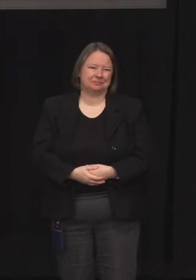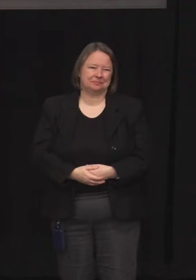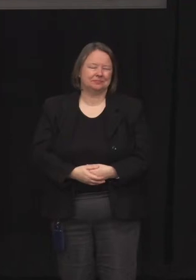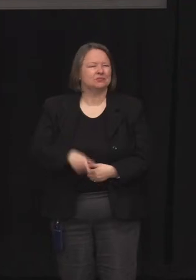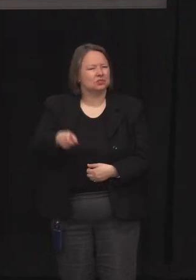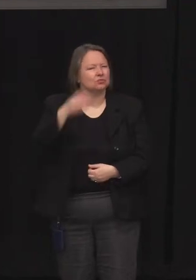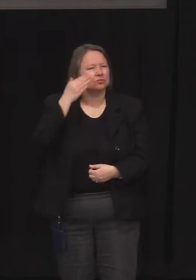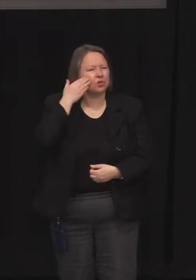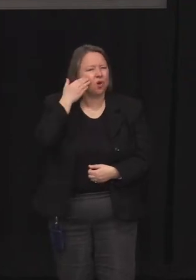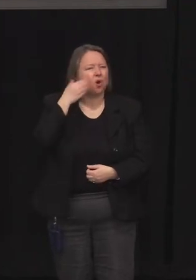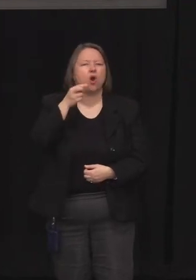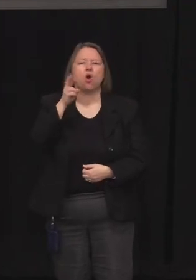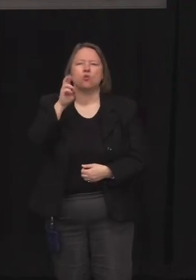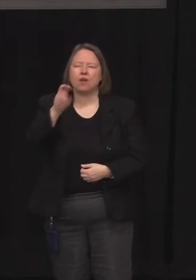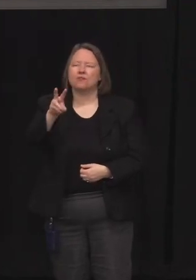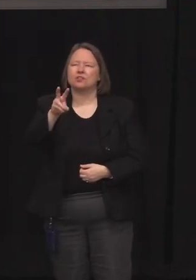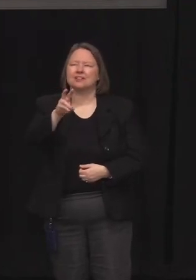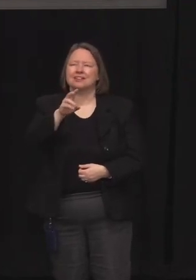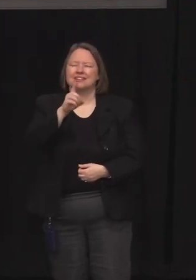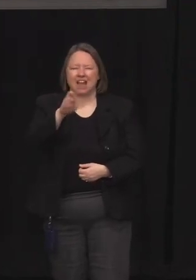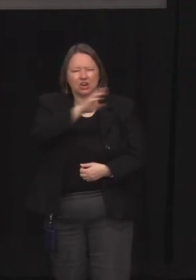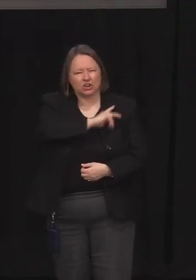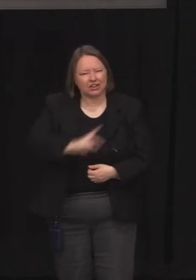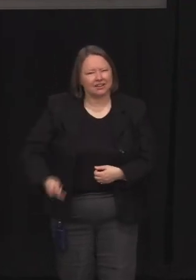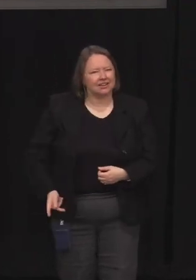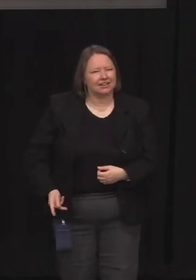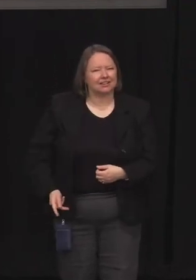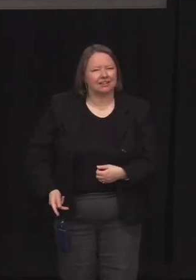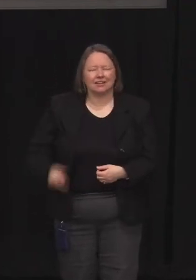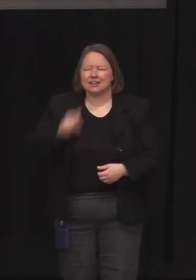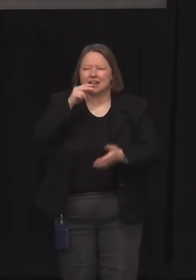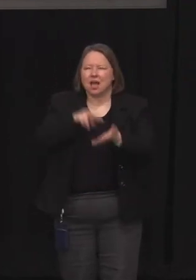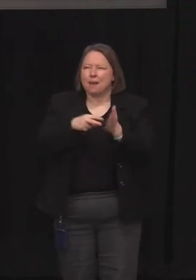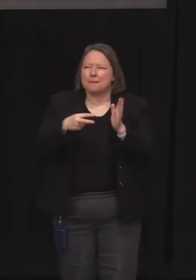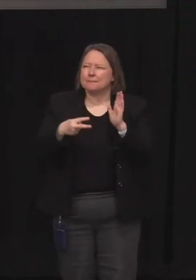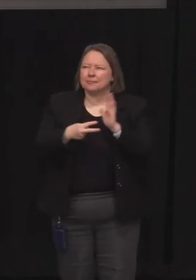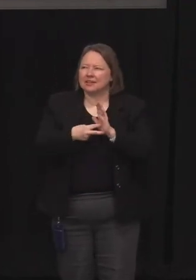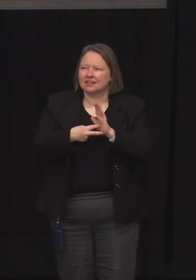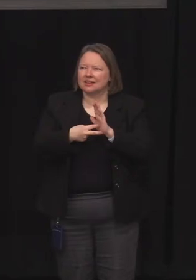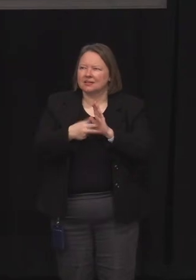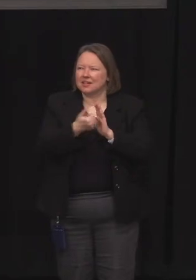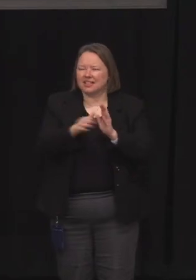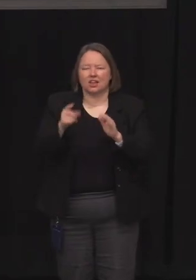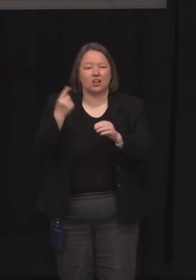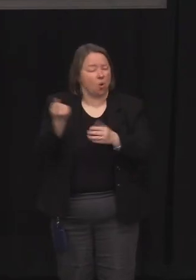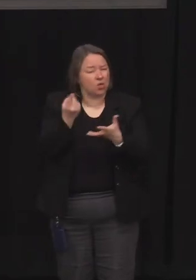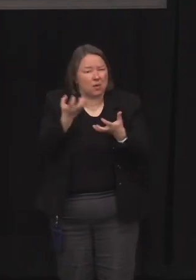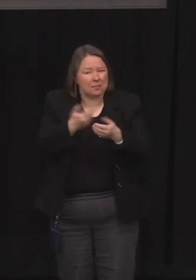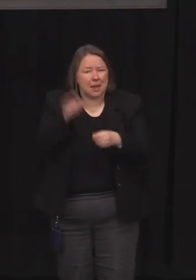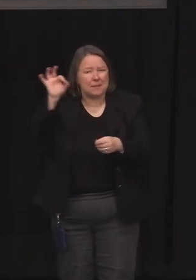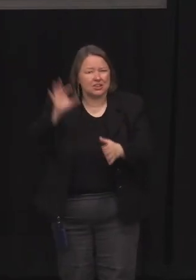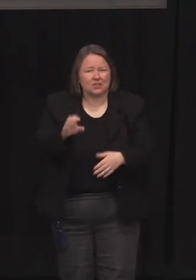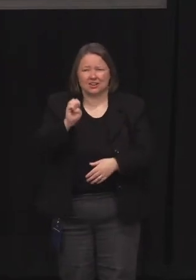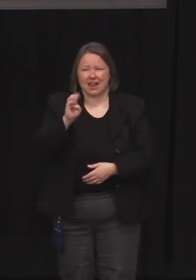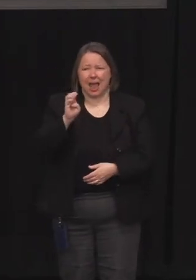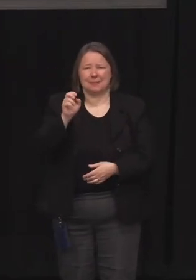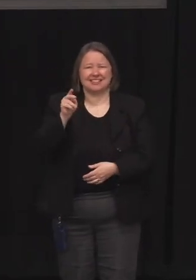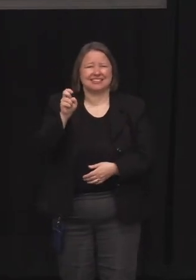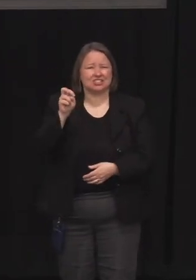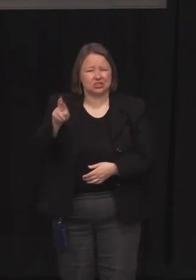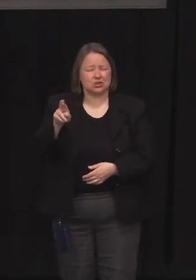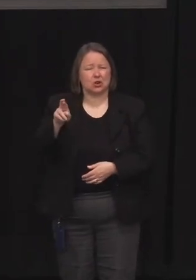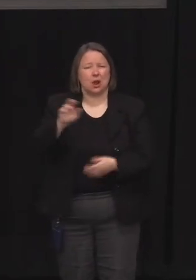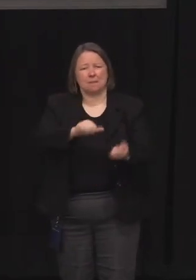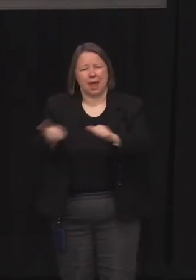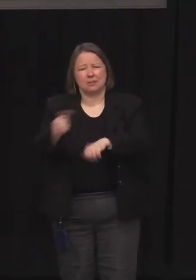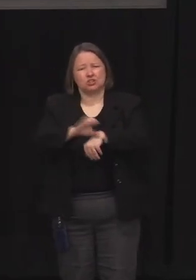Did you know that the Reverend Dr. King had no intention of being anything other than the pastor of the Ebenezer Baptist Church